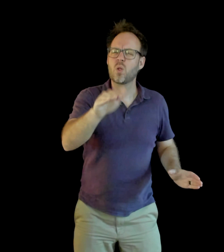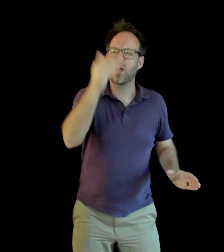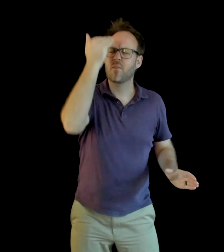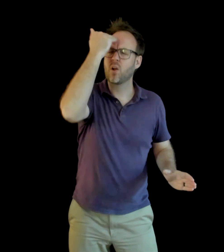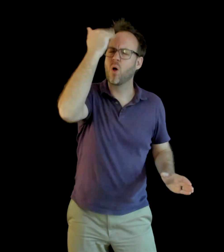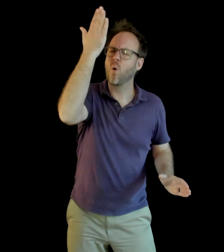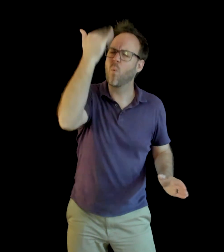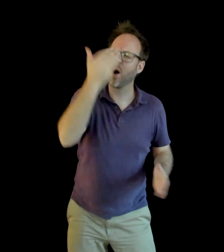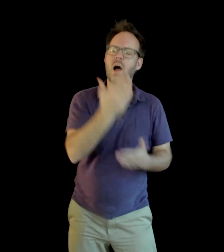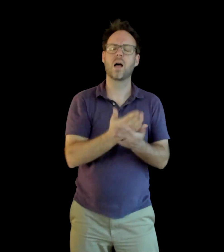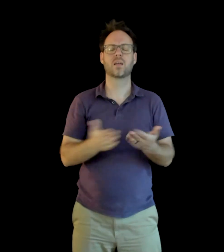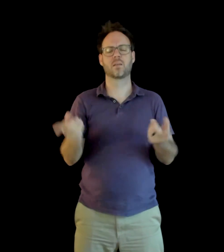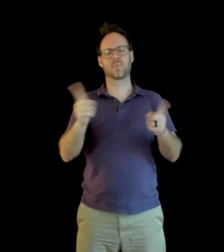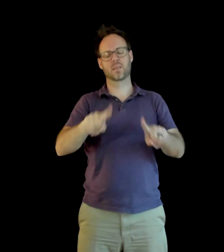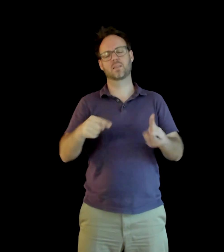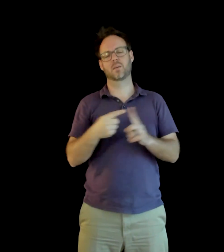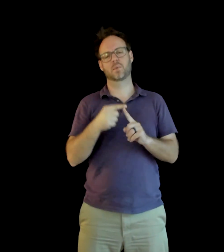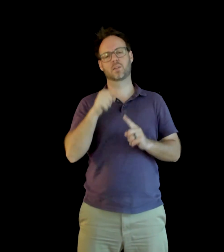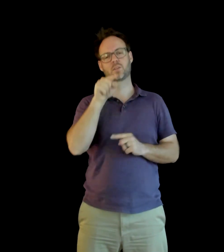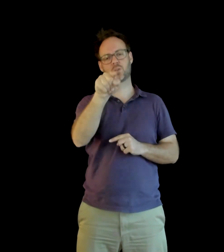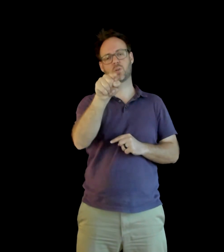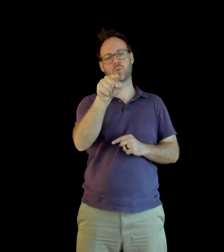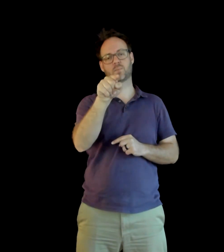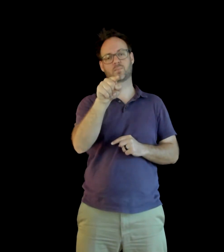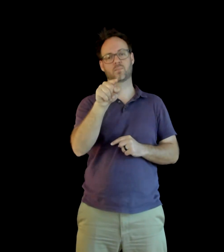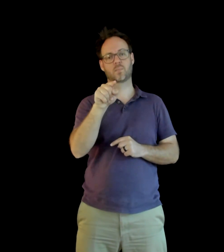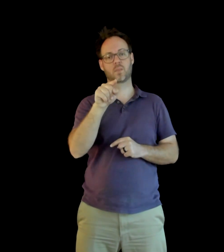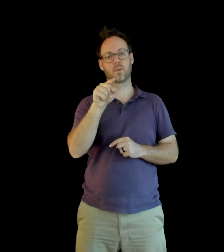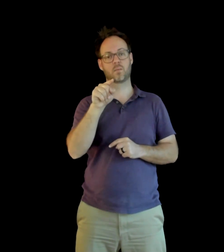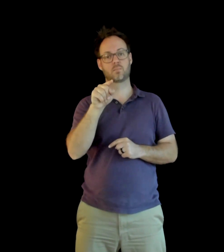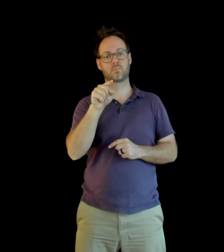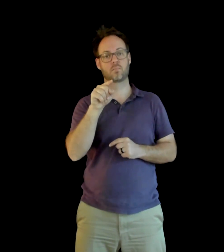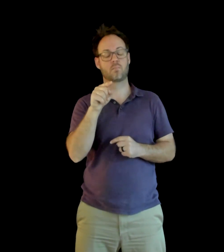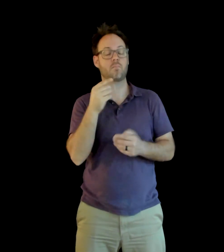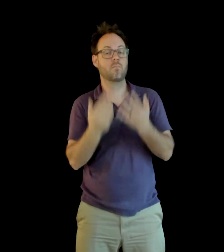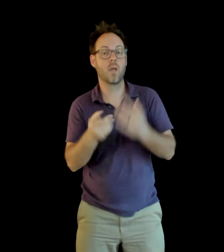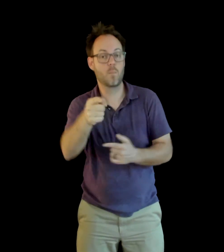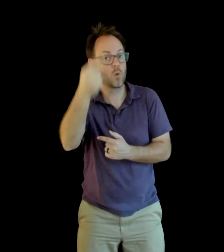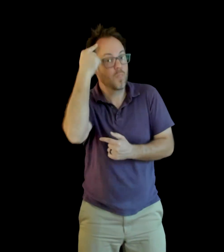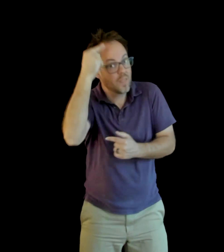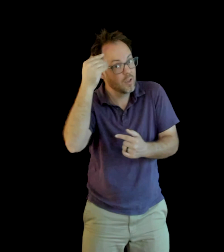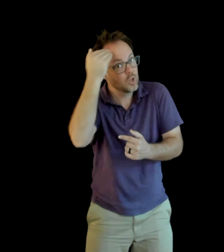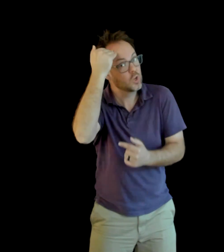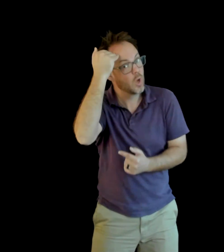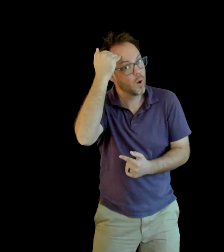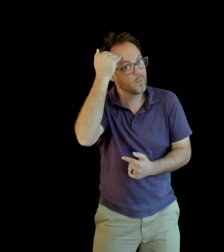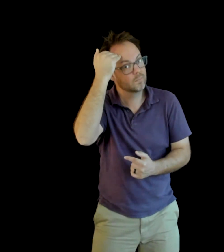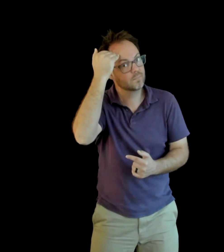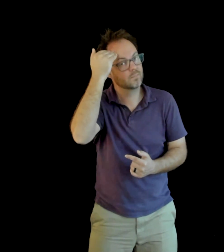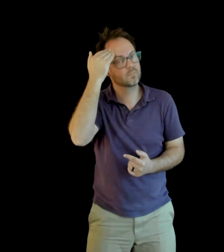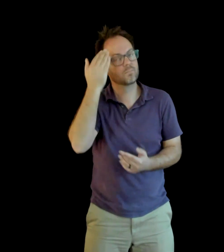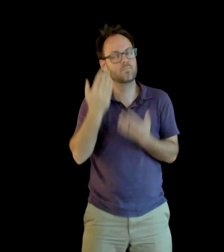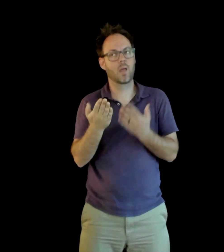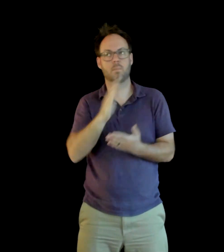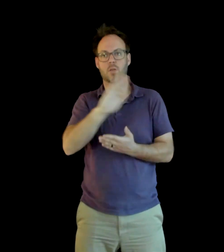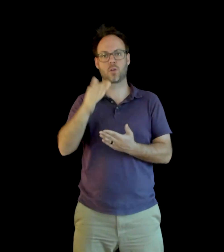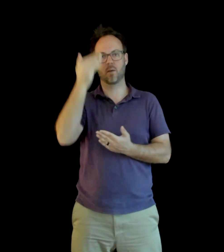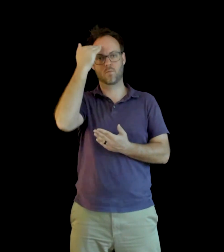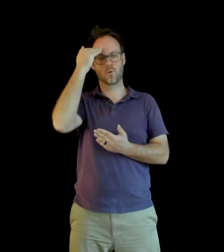just never know why something is happening to you. Even when you think you might know, you might not ever